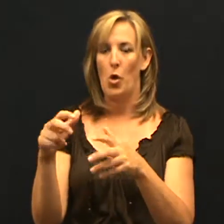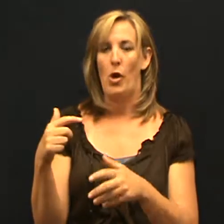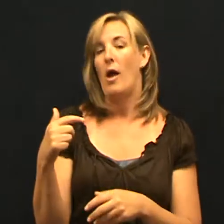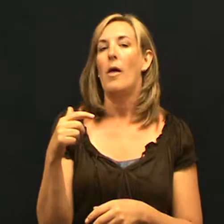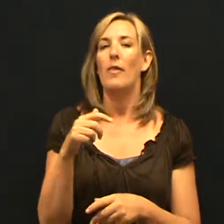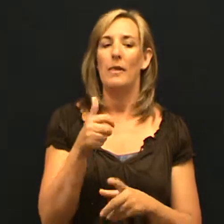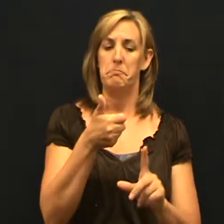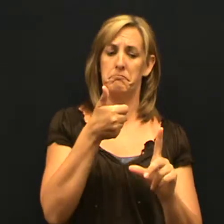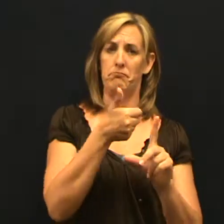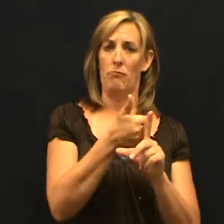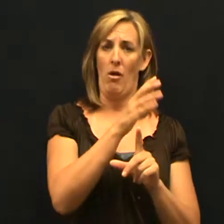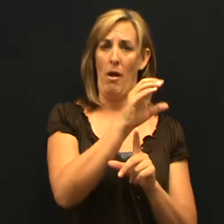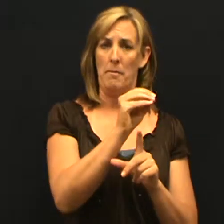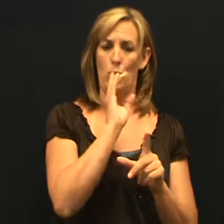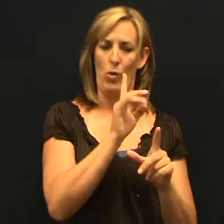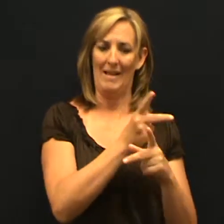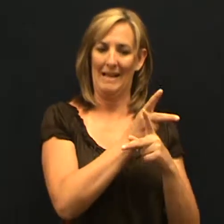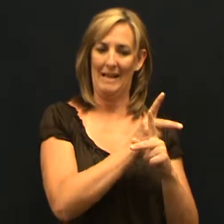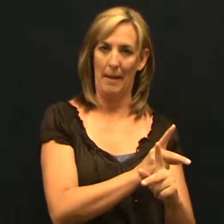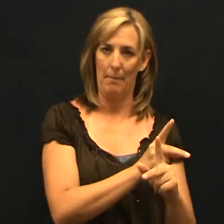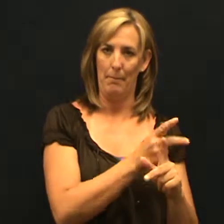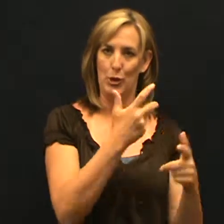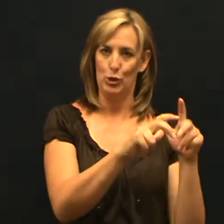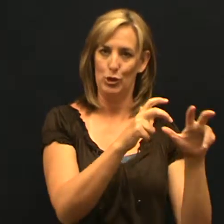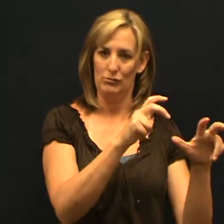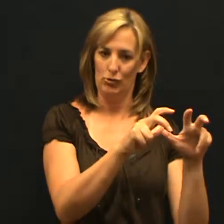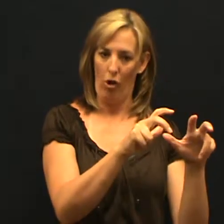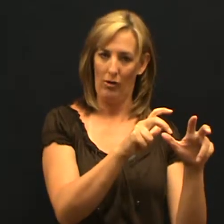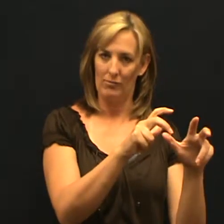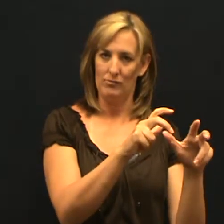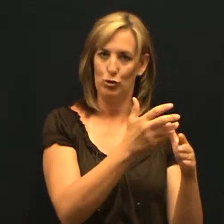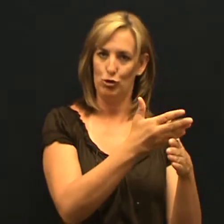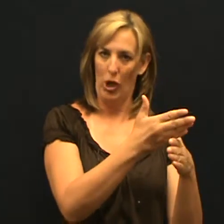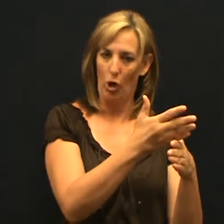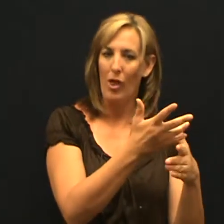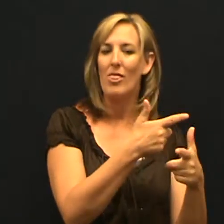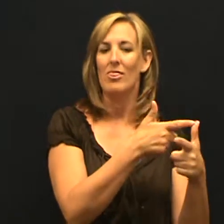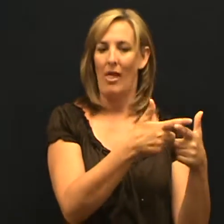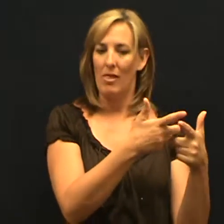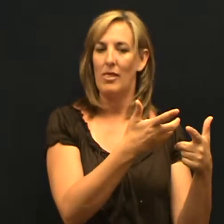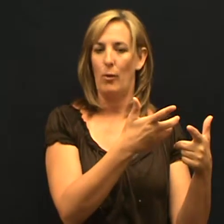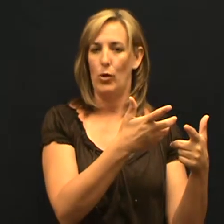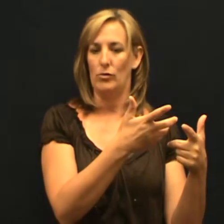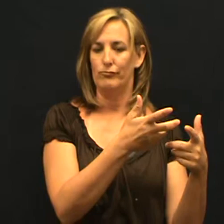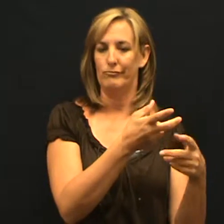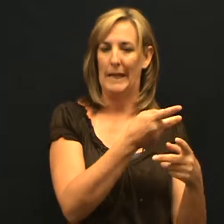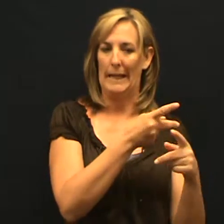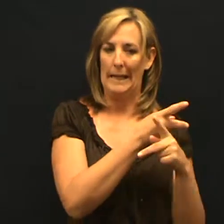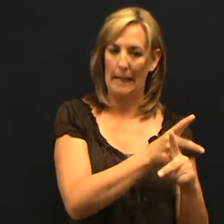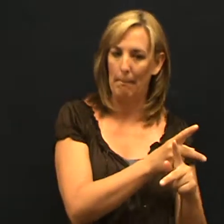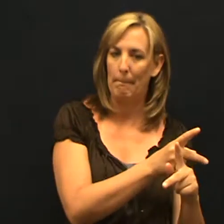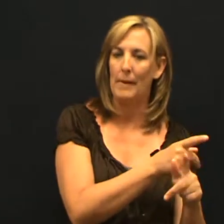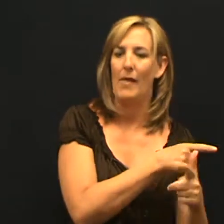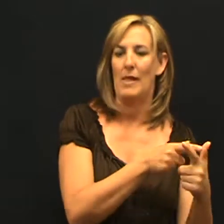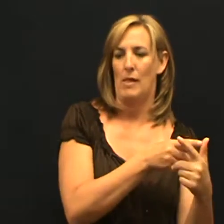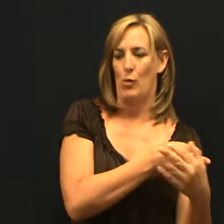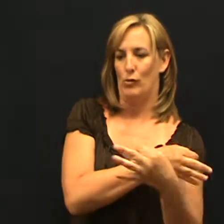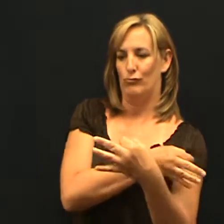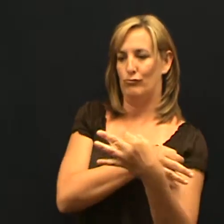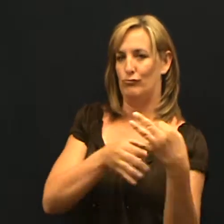so that we can use them to purchase other companies sometimes. And then thirdly, we